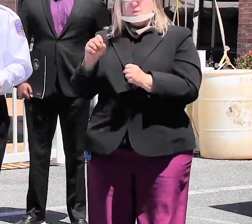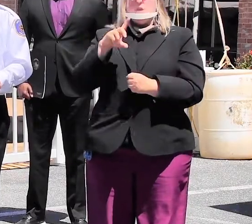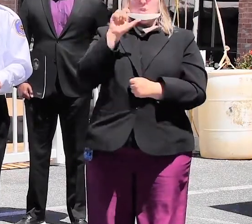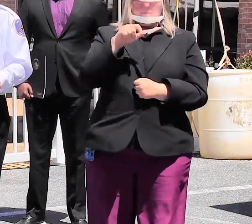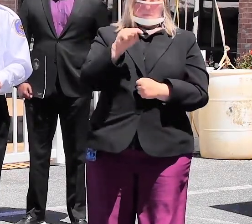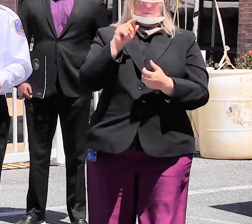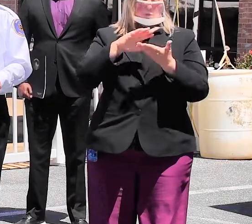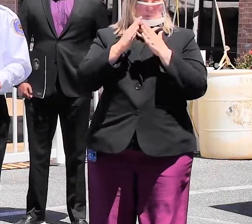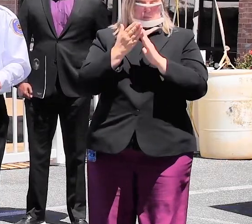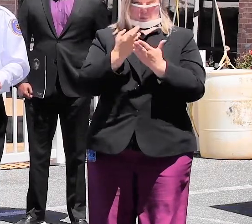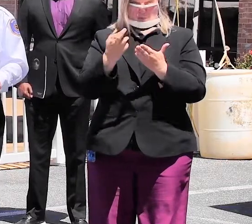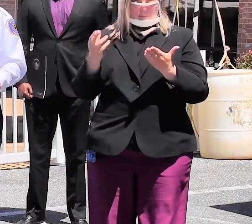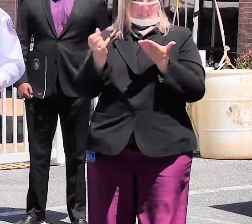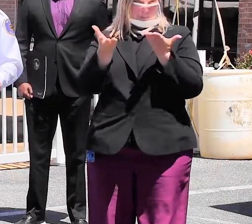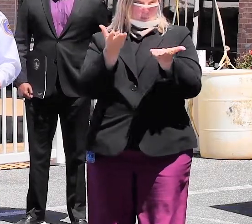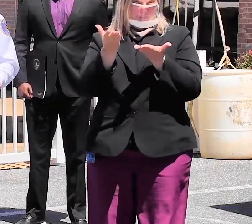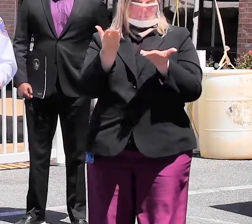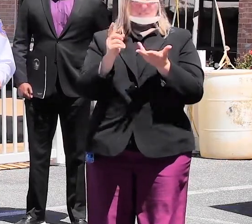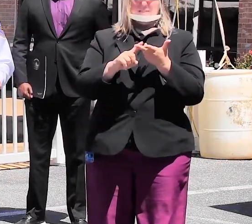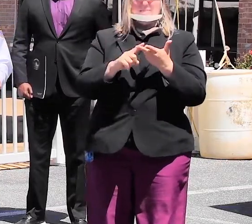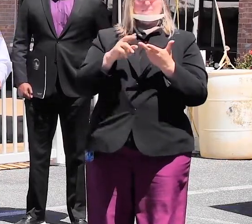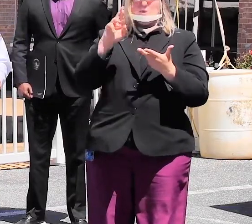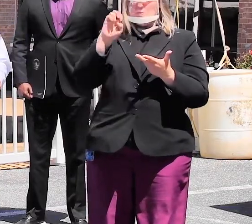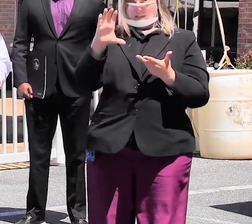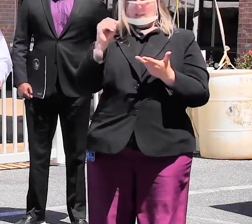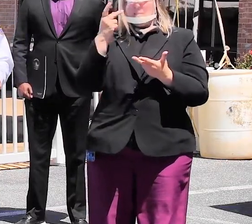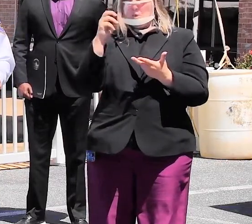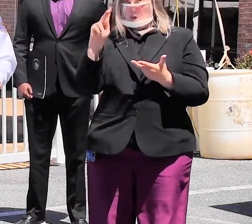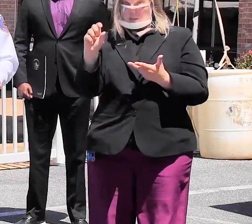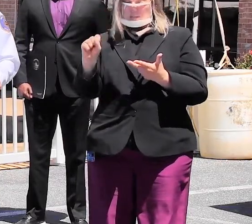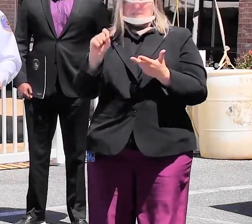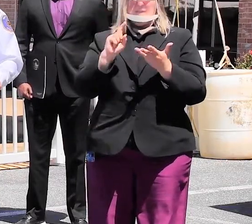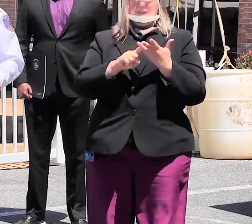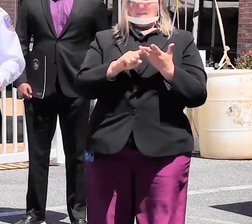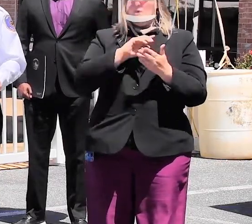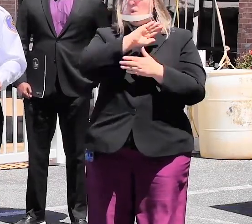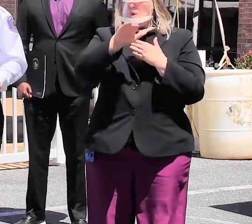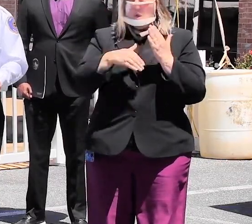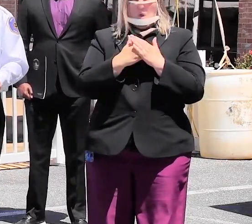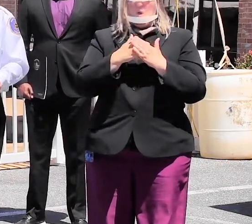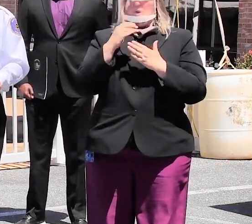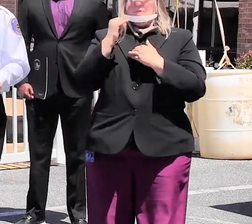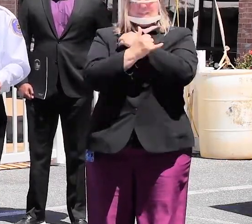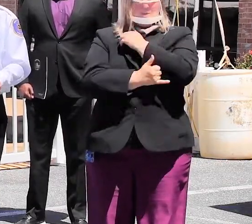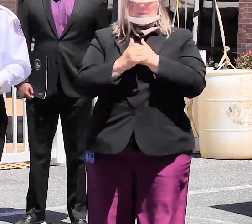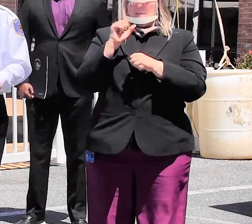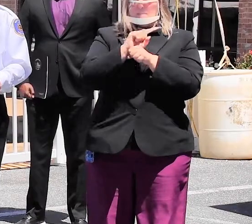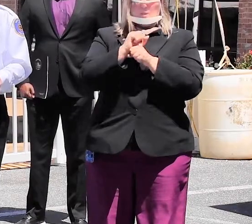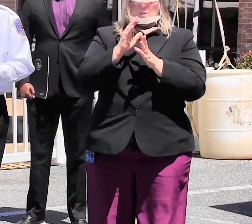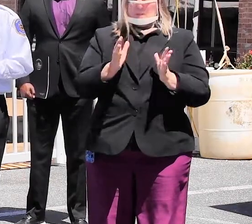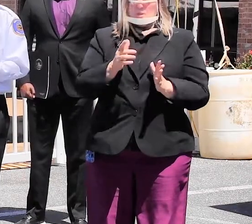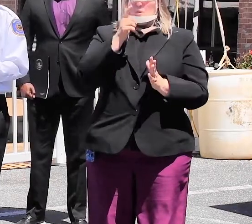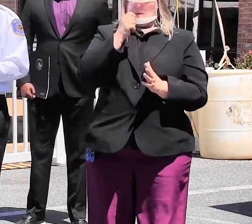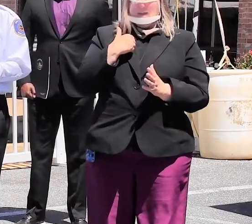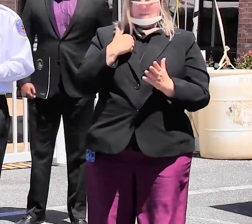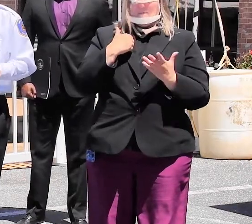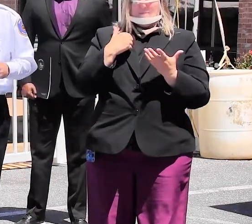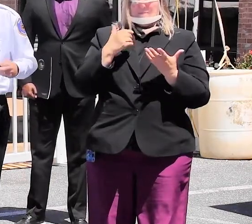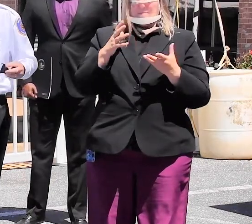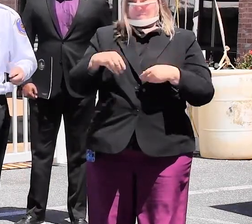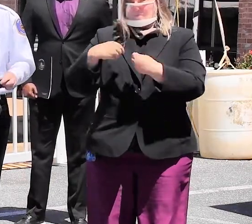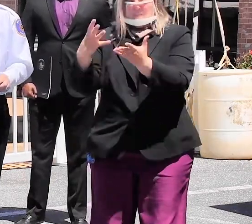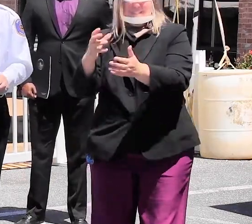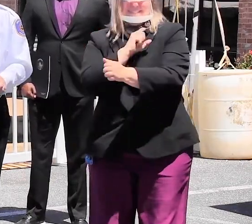Department of Community Resources and Services, Recreation and Parks, and all the county employees that have staffed the